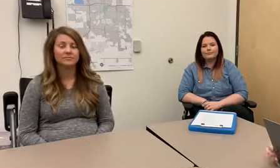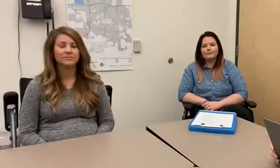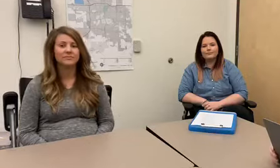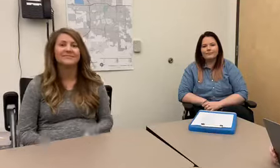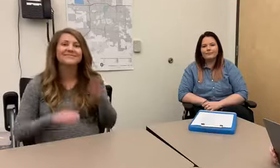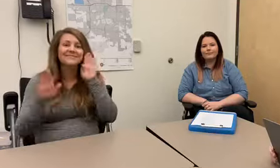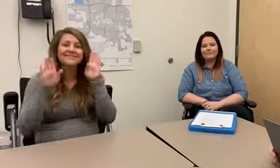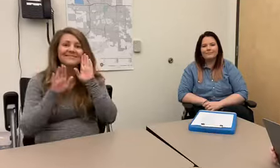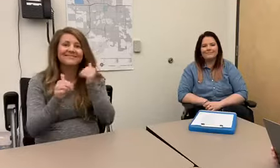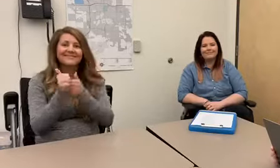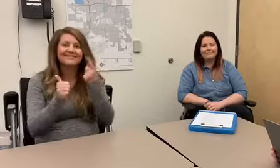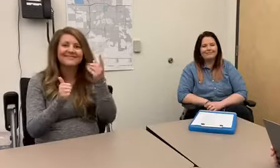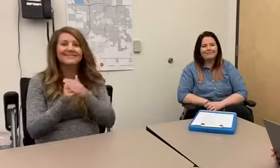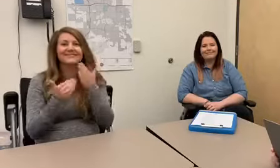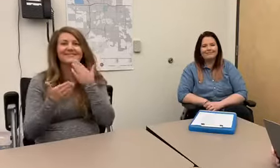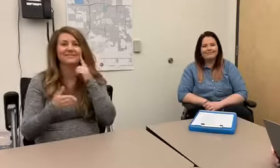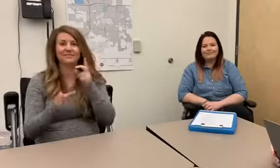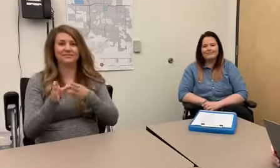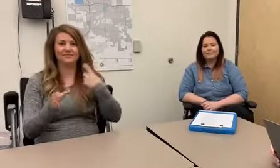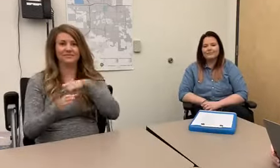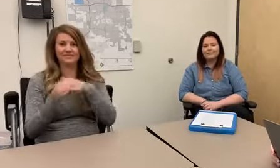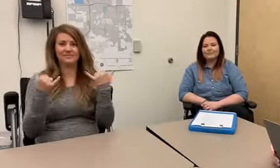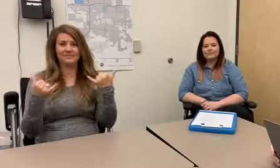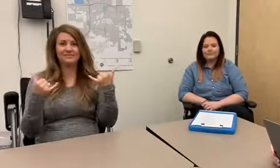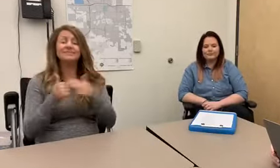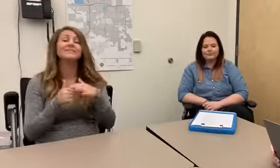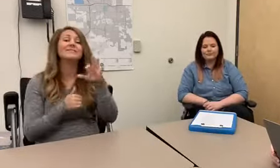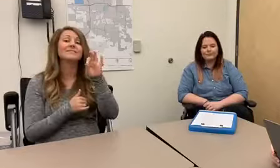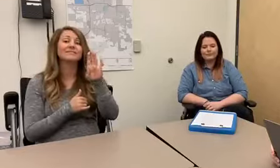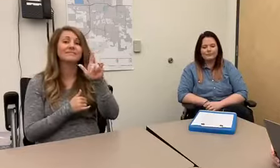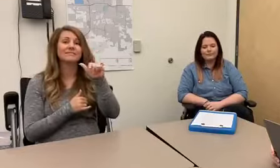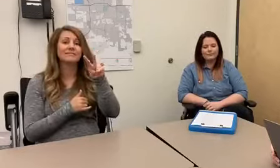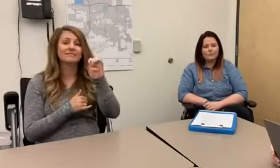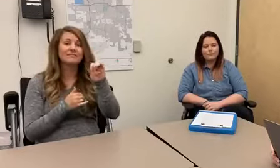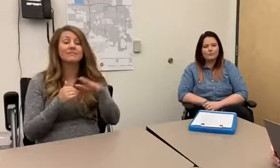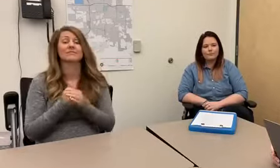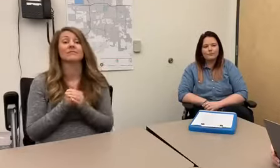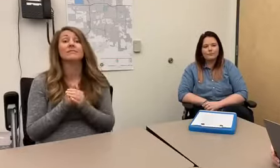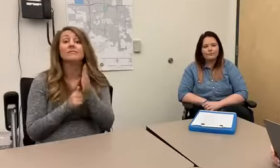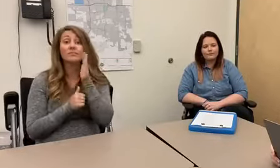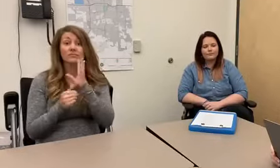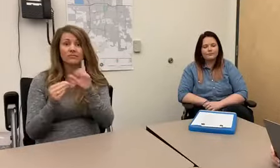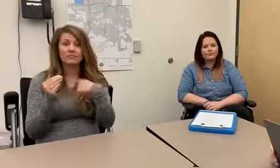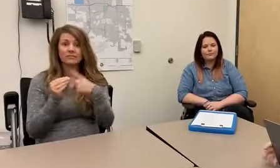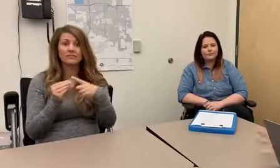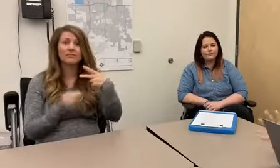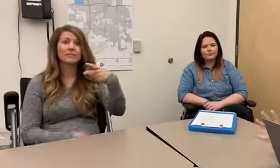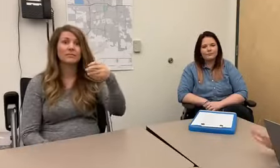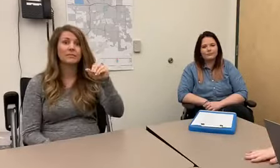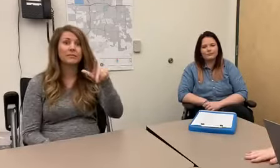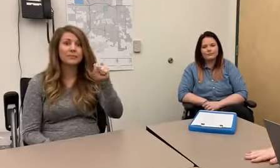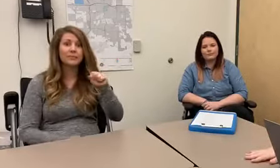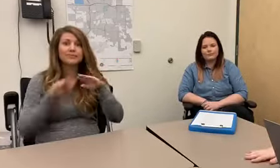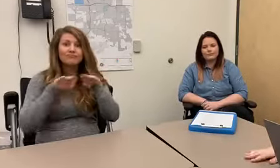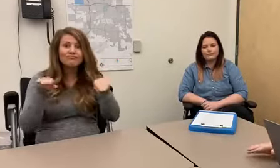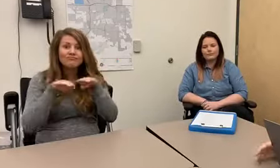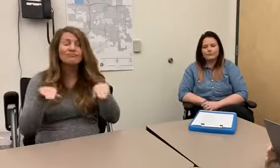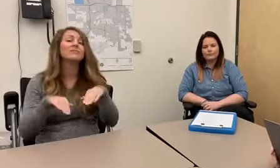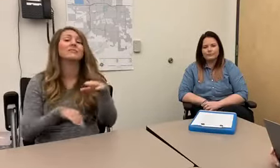Hello everyone! Thank you for joining us today on Facebook Live. We are going to talk about pools. Memorial Day weekend is coming up this